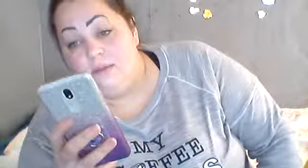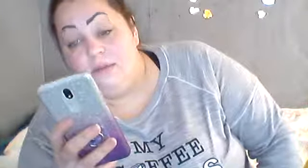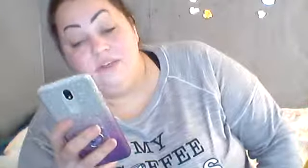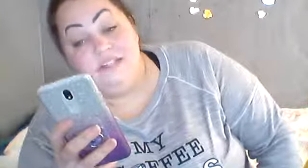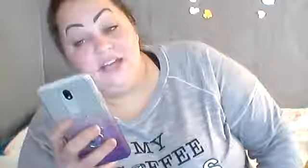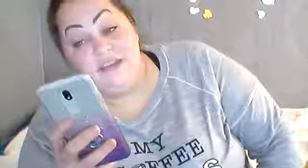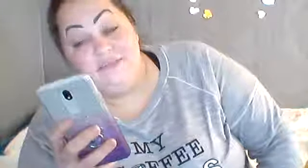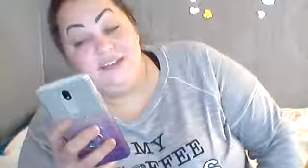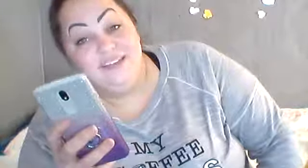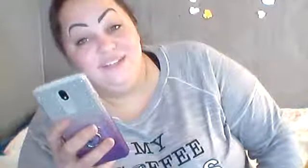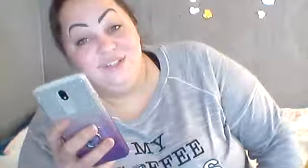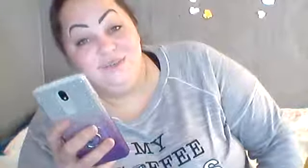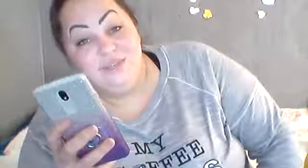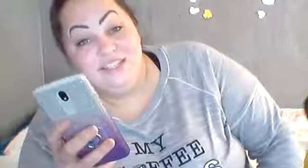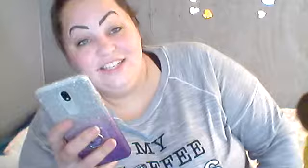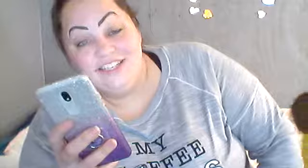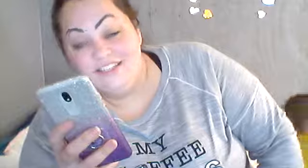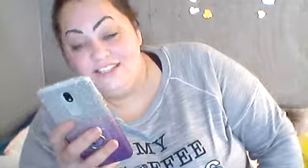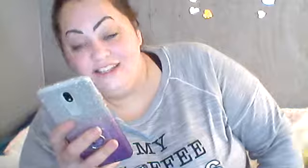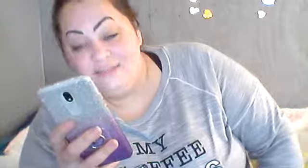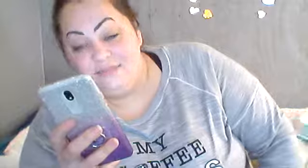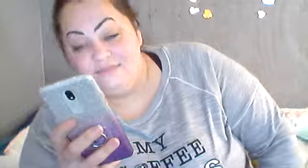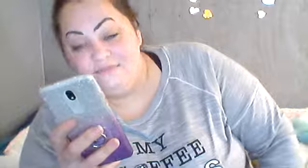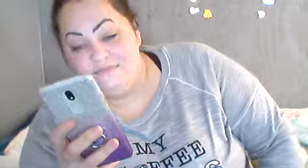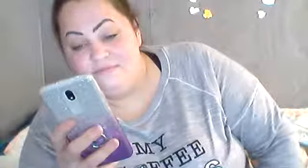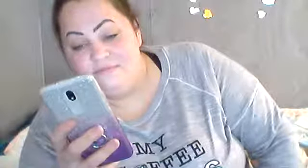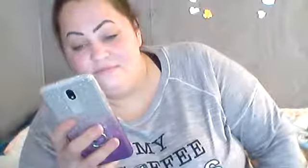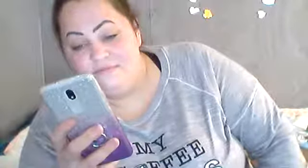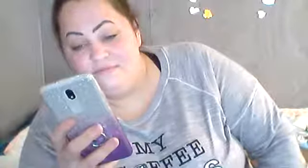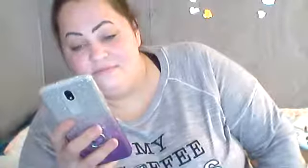At one time, he took the real estate exam.